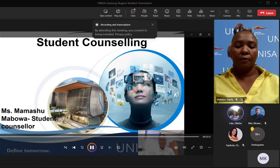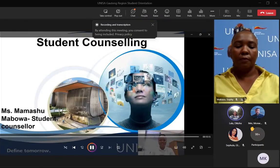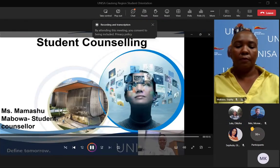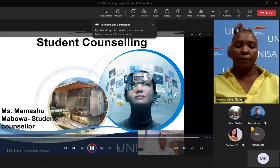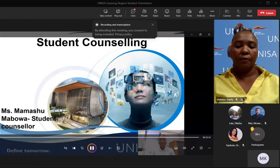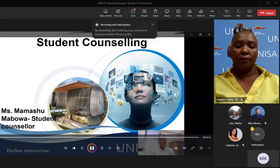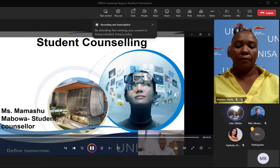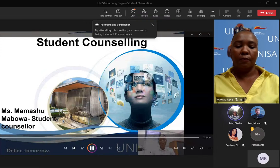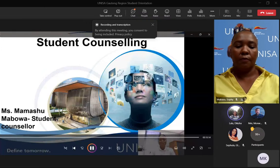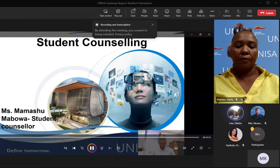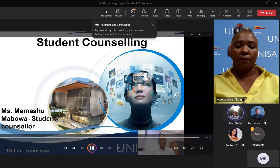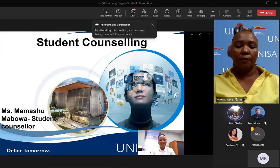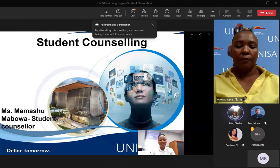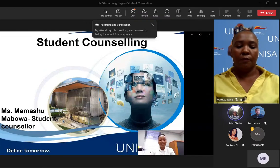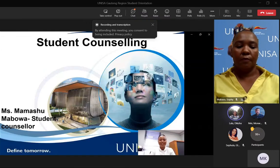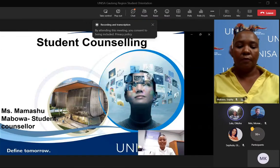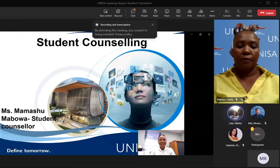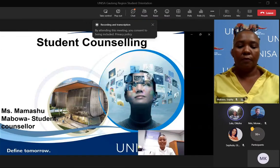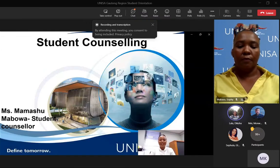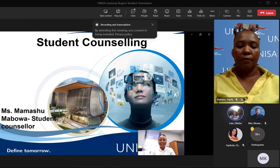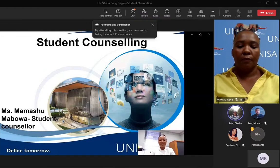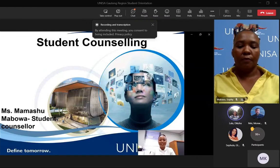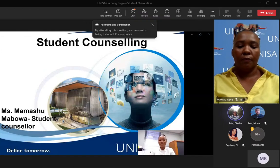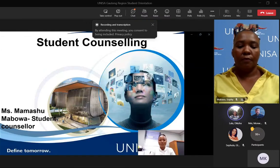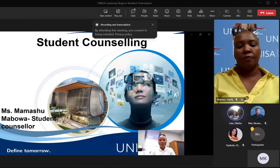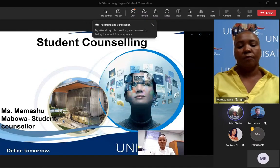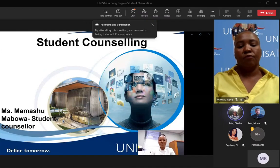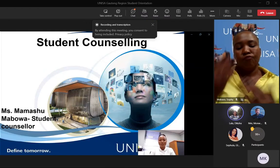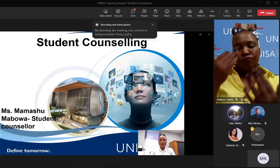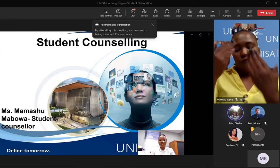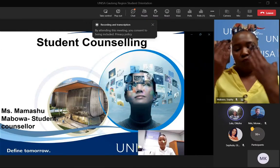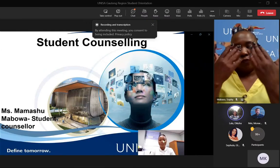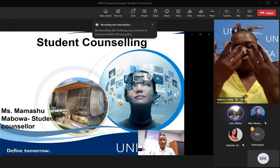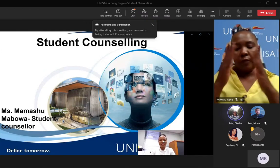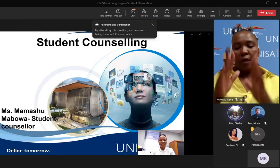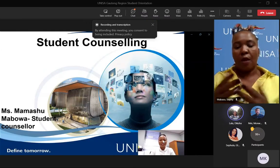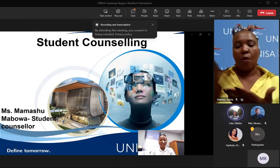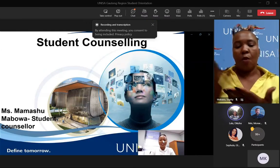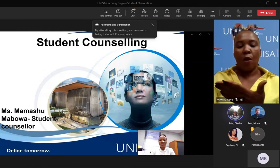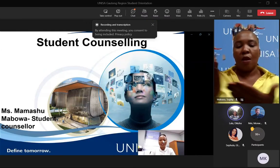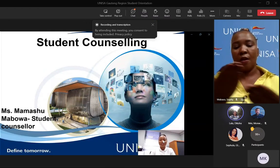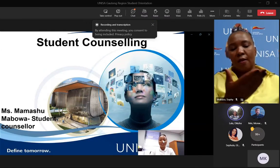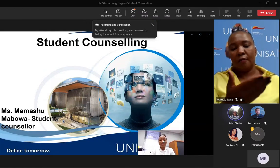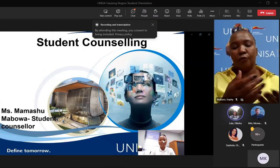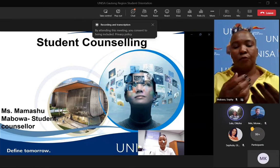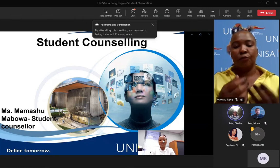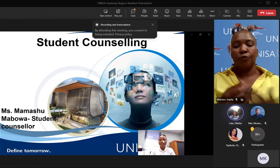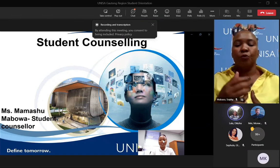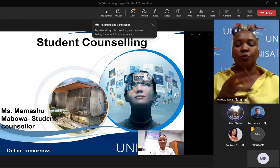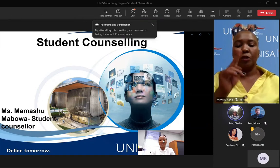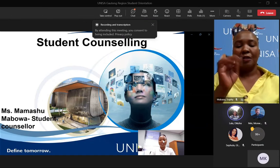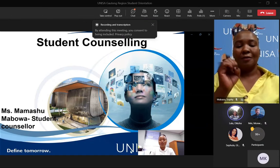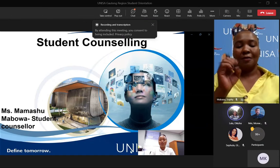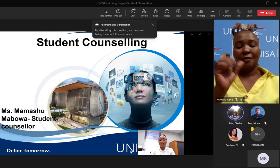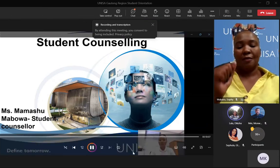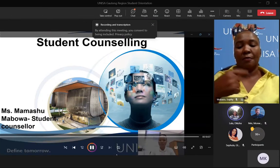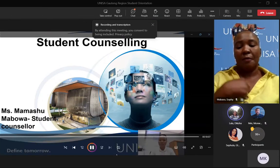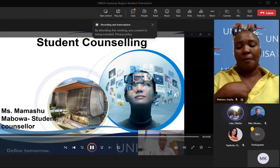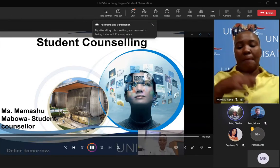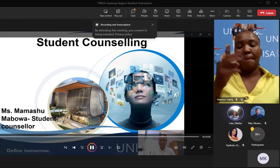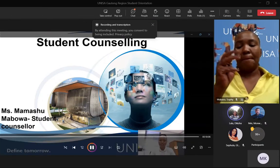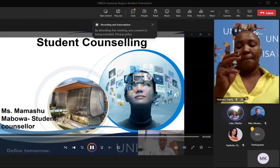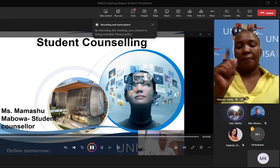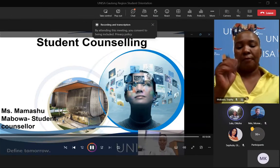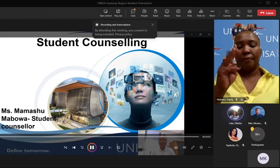good day students and welcome to United I am a student counselor in Johannesburg